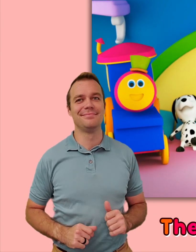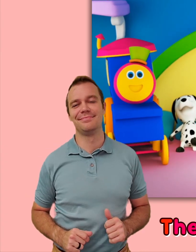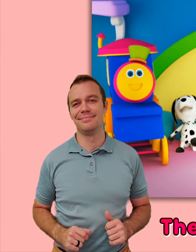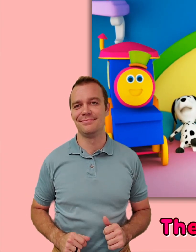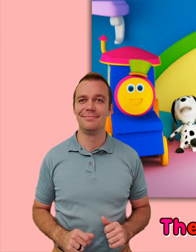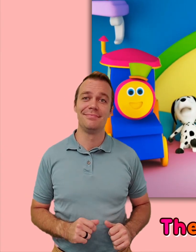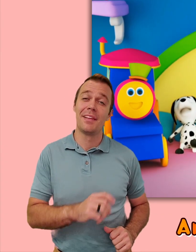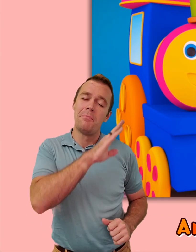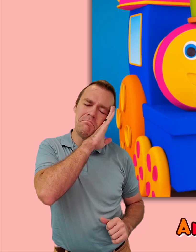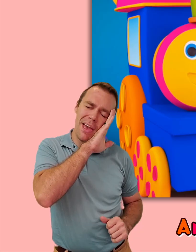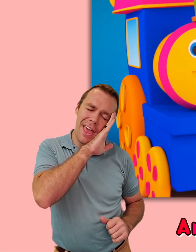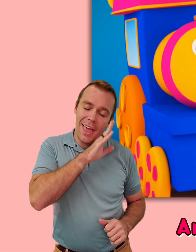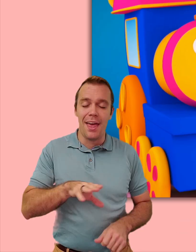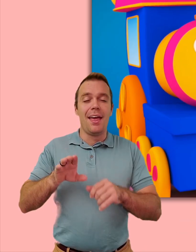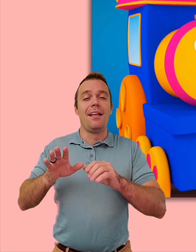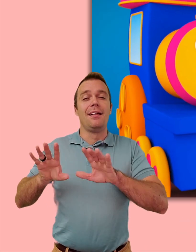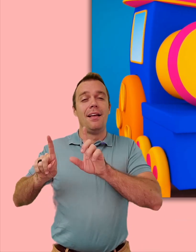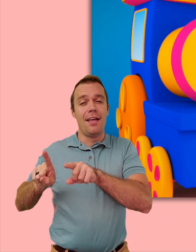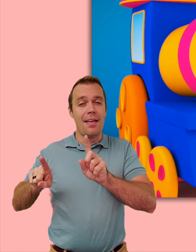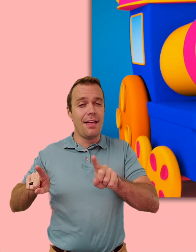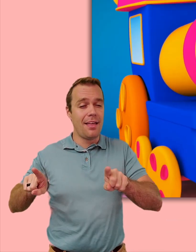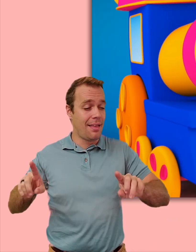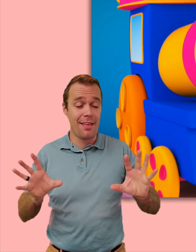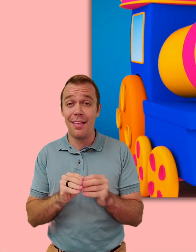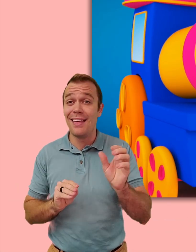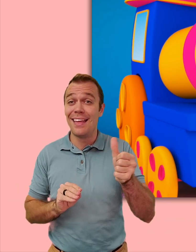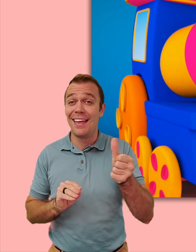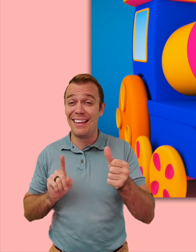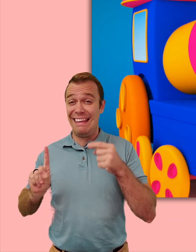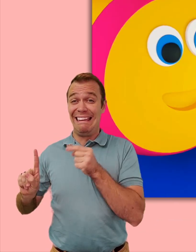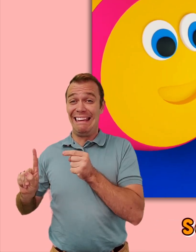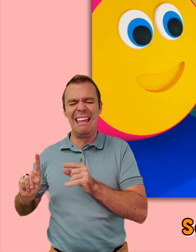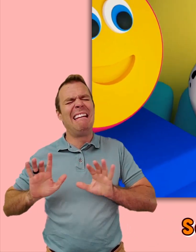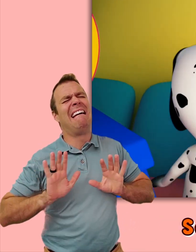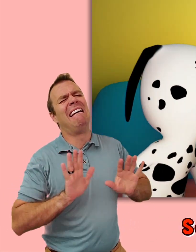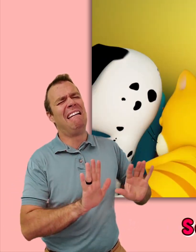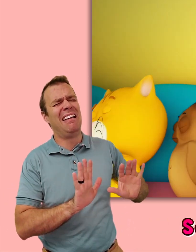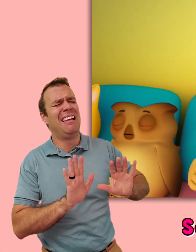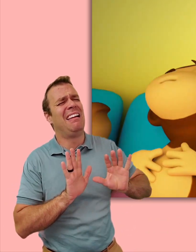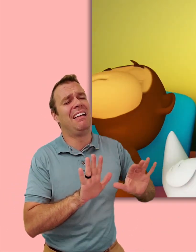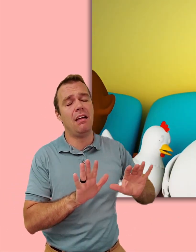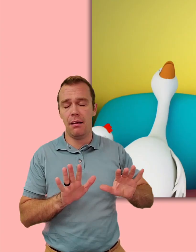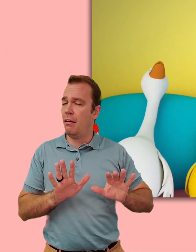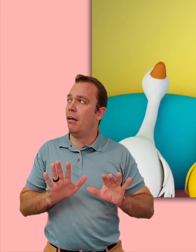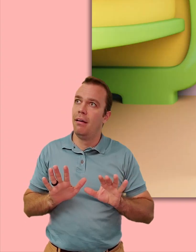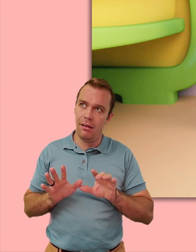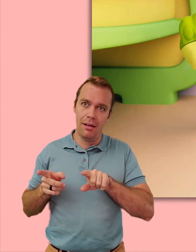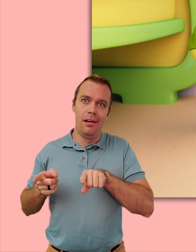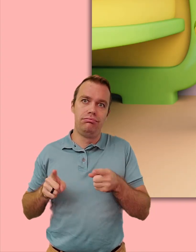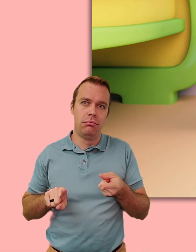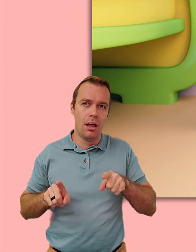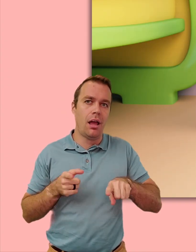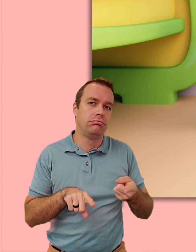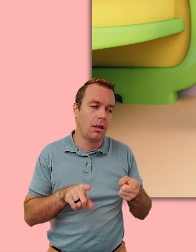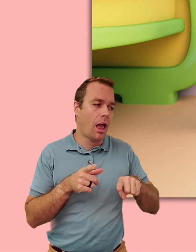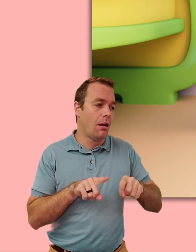There were 10 in the bed and the little one said, roll over, roll over. So they all rolled over and one fell